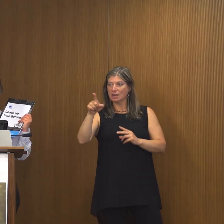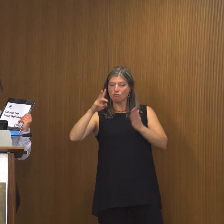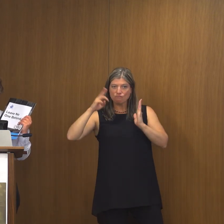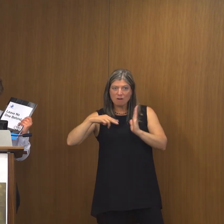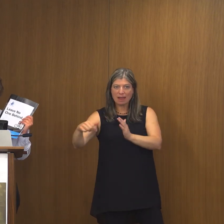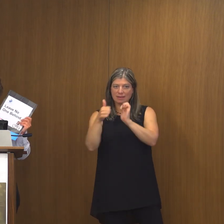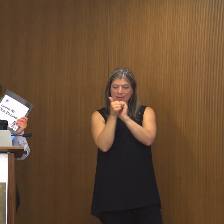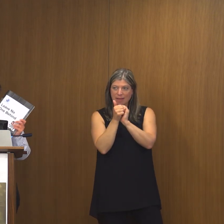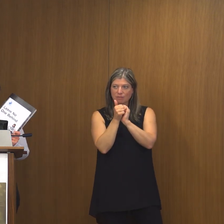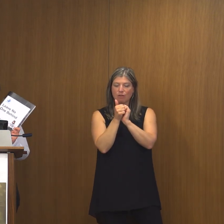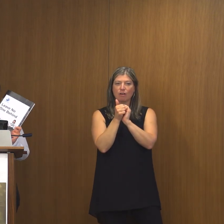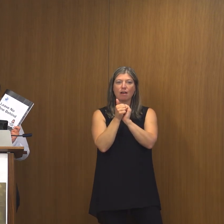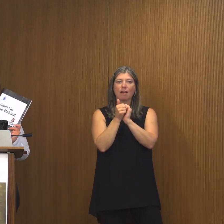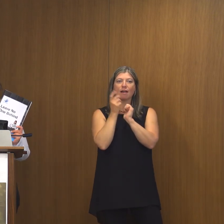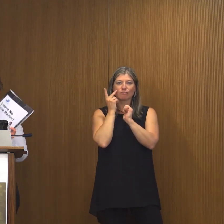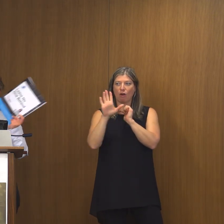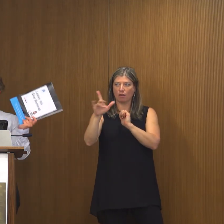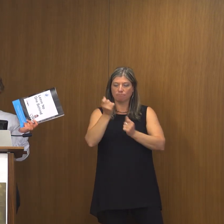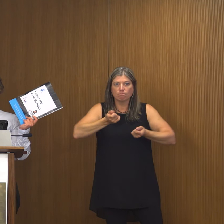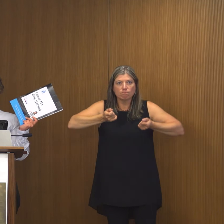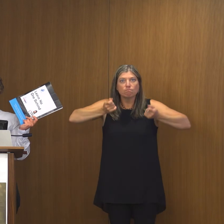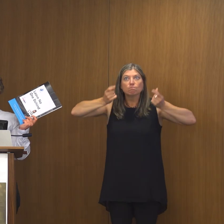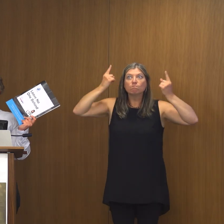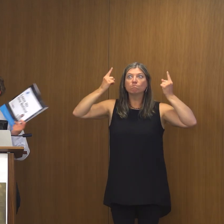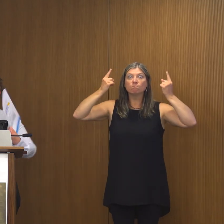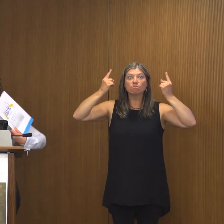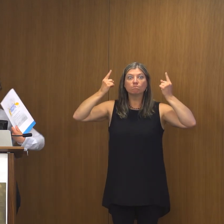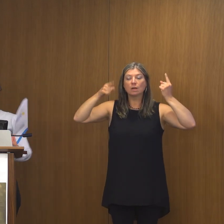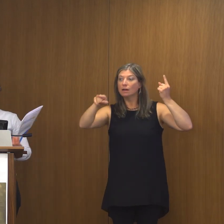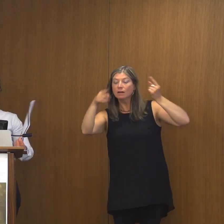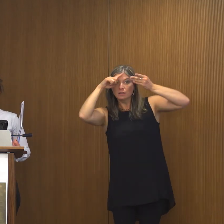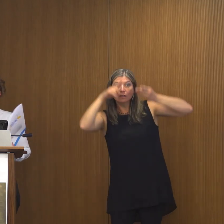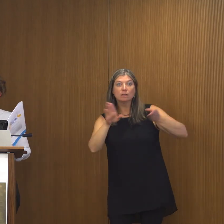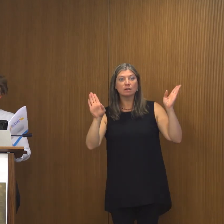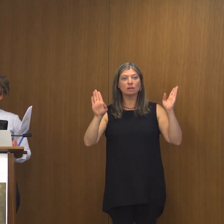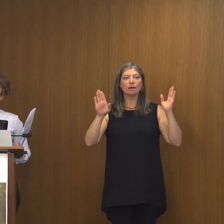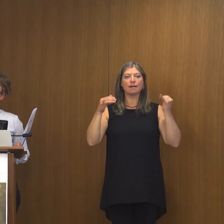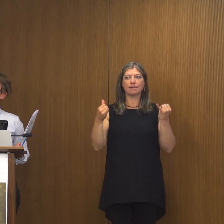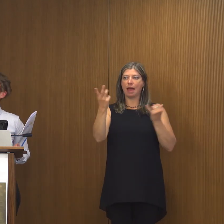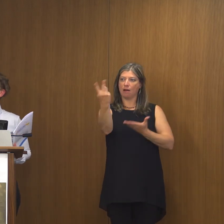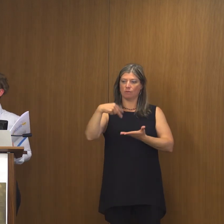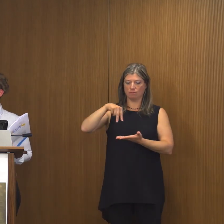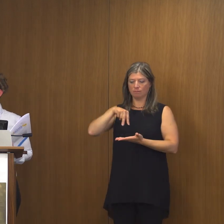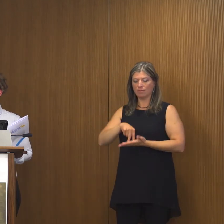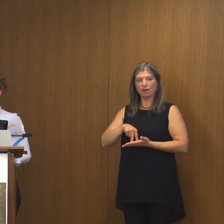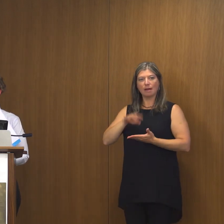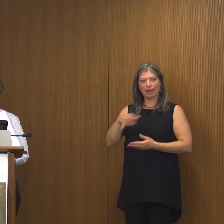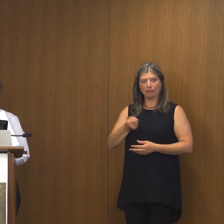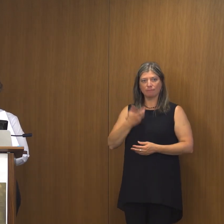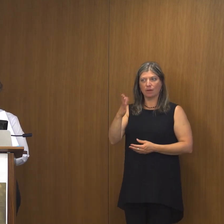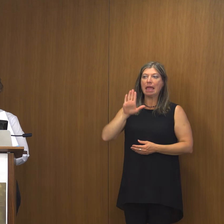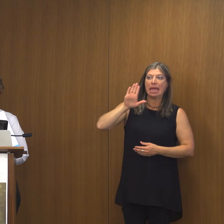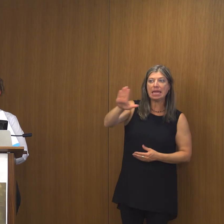read through it together and saw his understanding grow enough that he's able to now come up here and tell you about